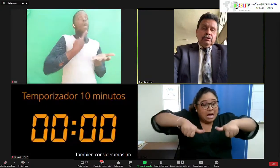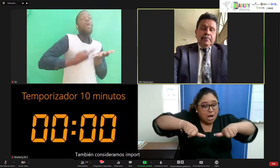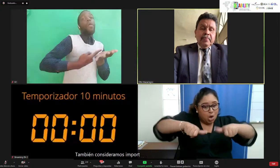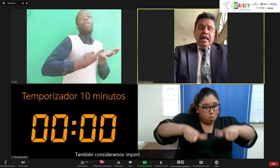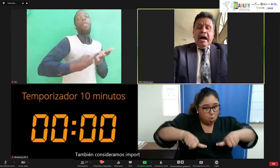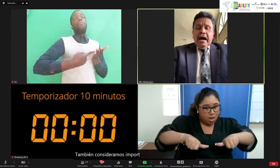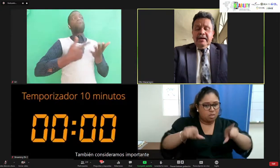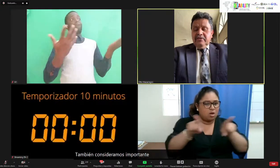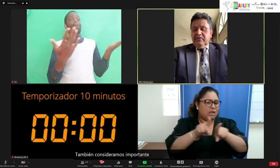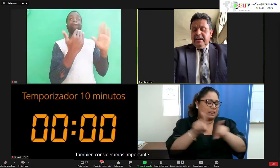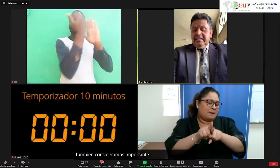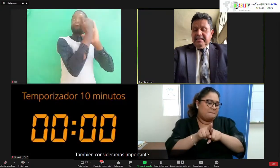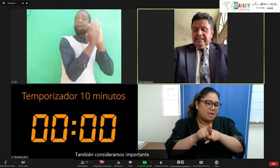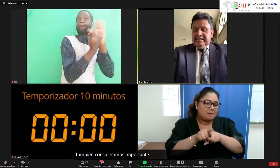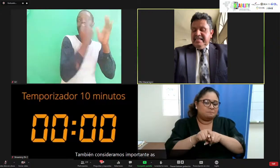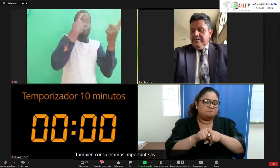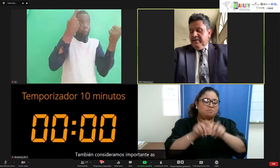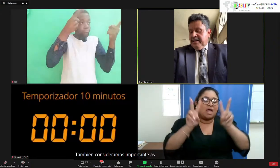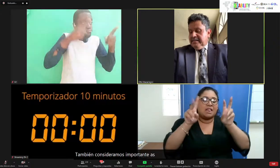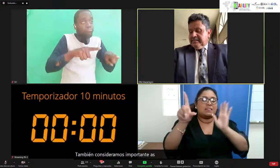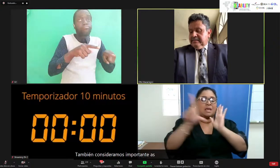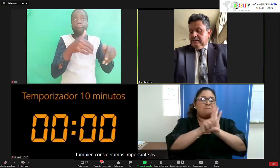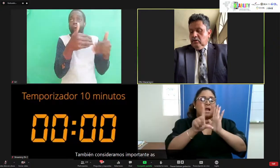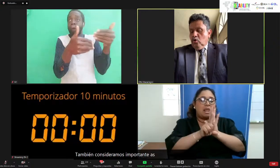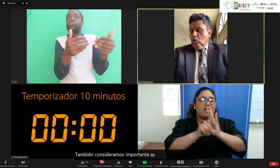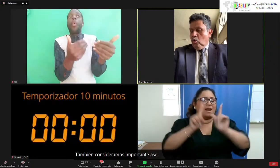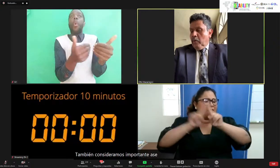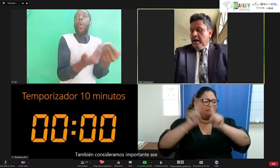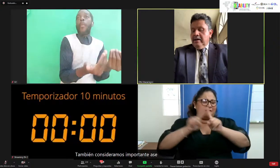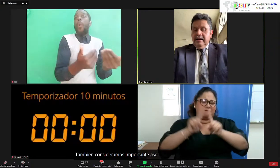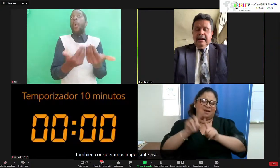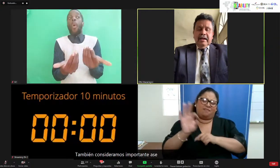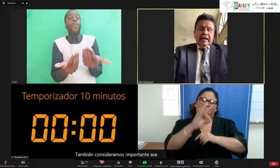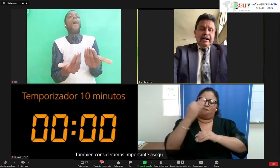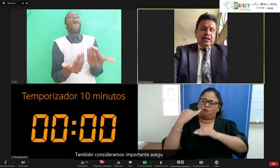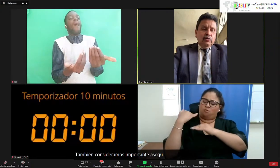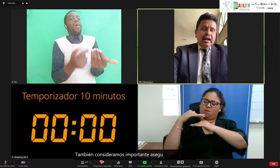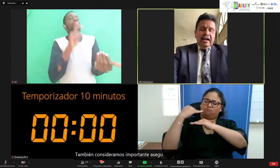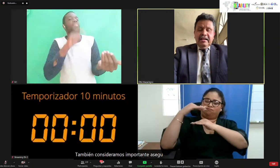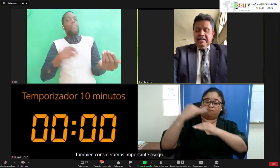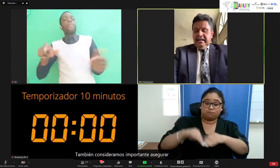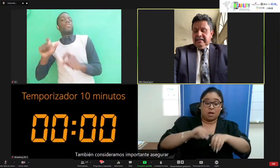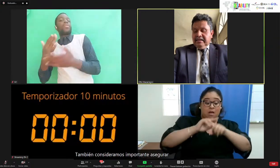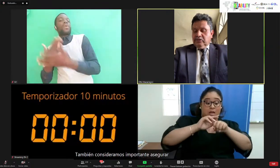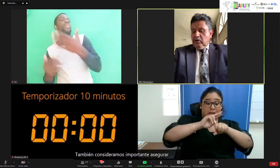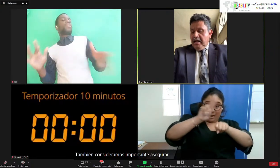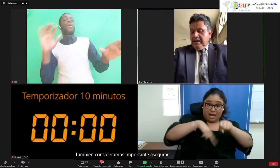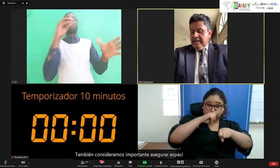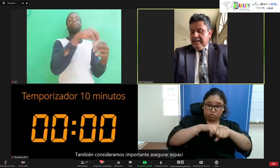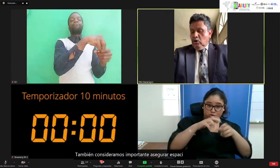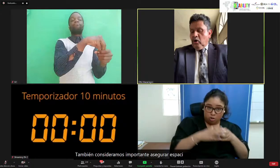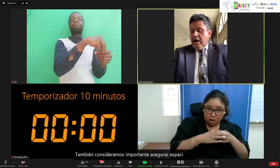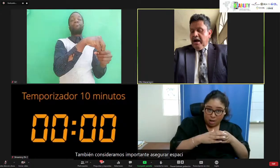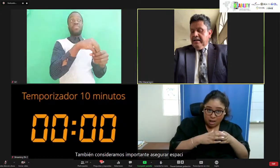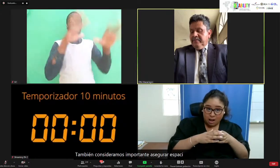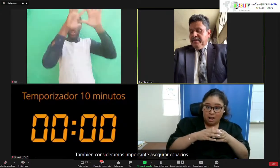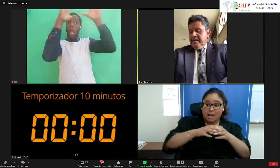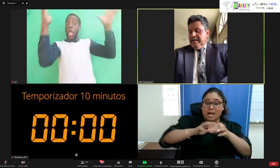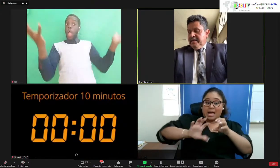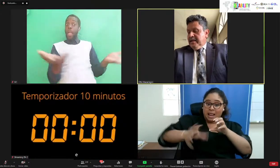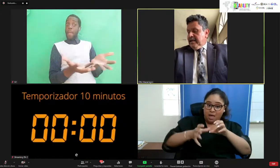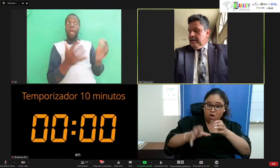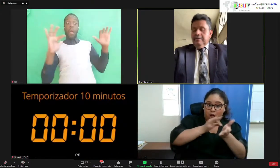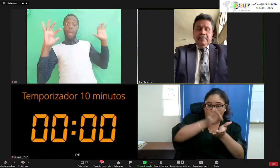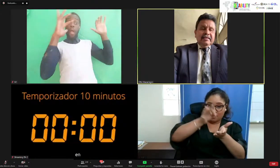agreements and frameworks in the next levels